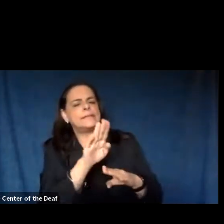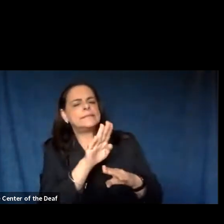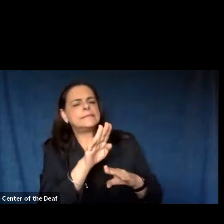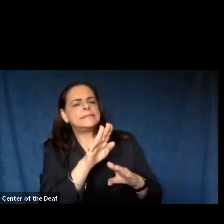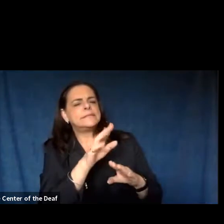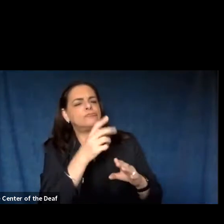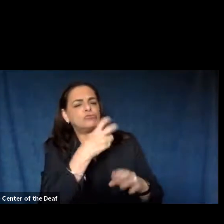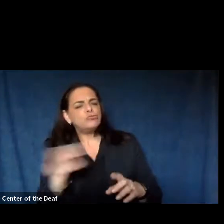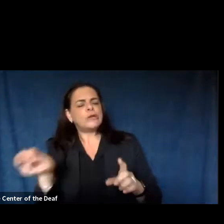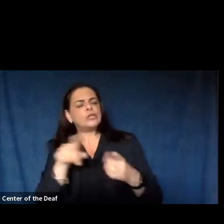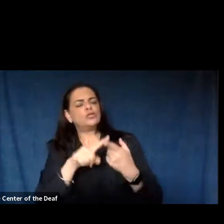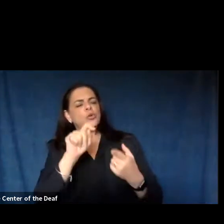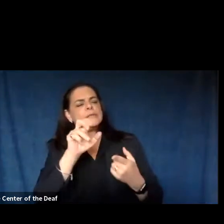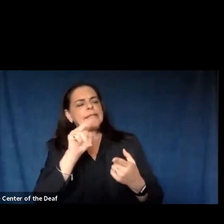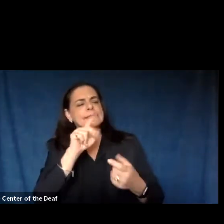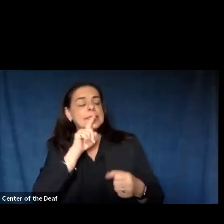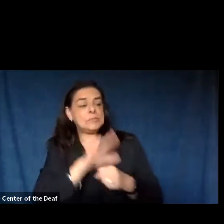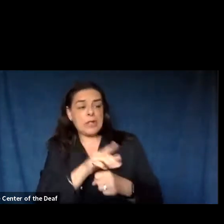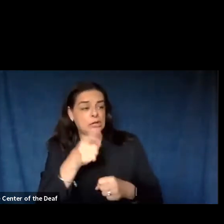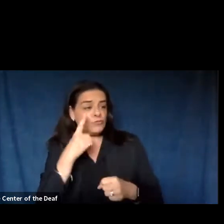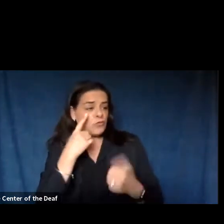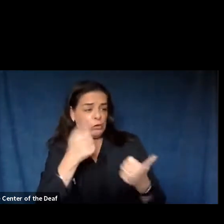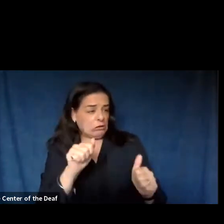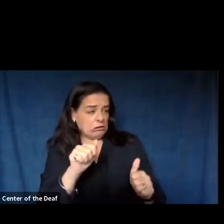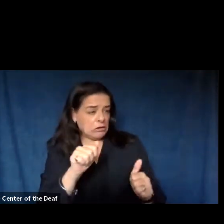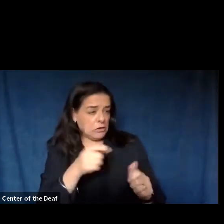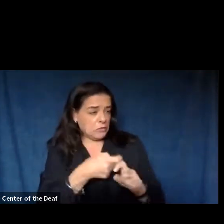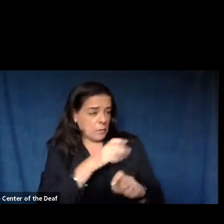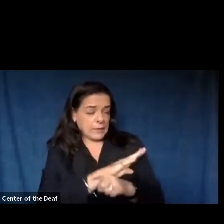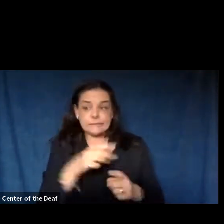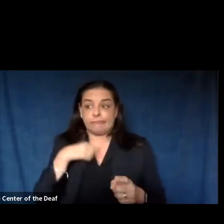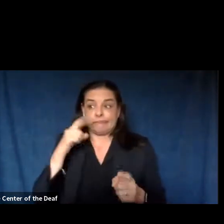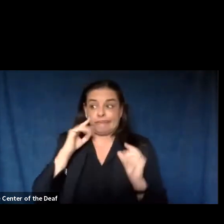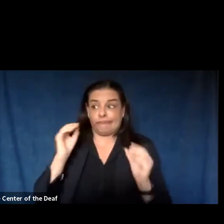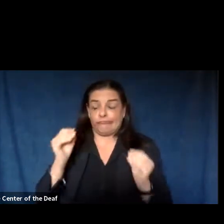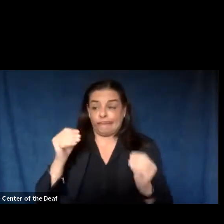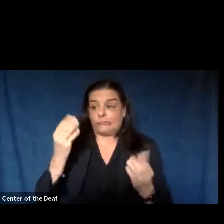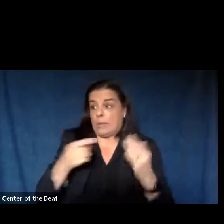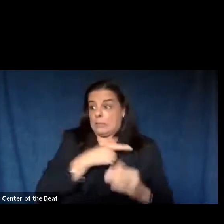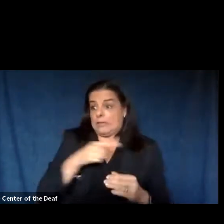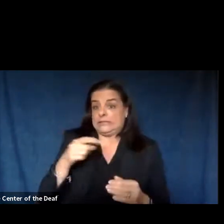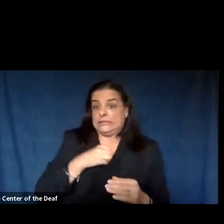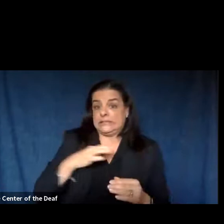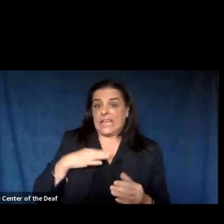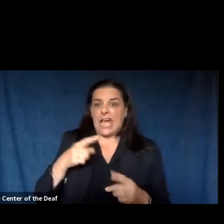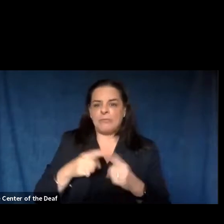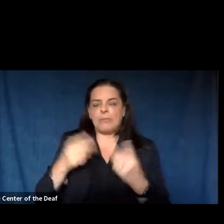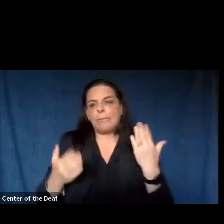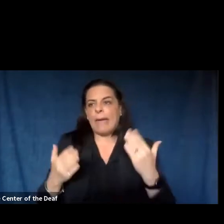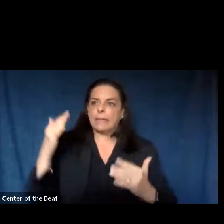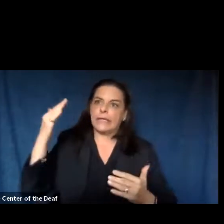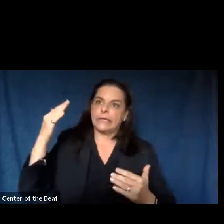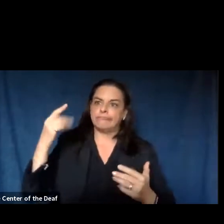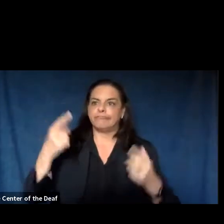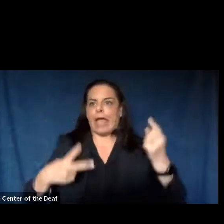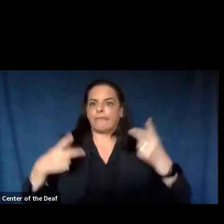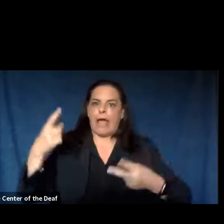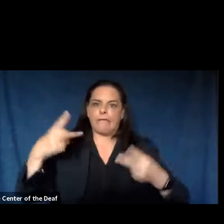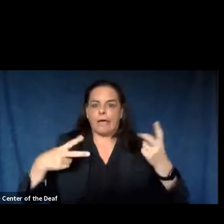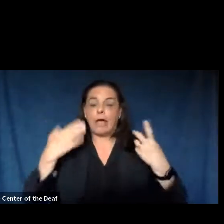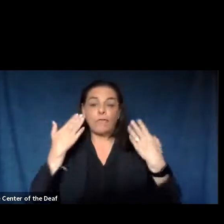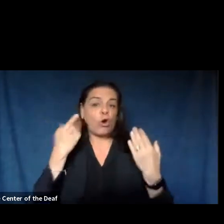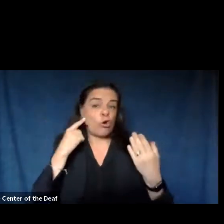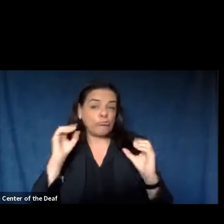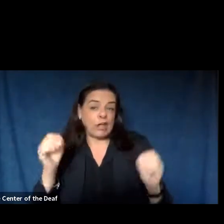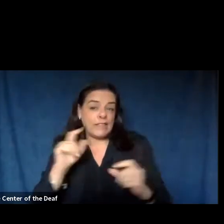Tennessee Pledge? I haven't heard anything. Some of our staff may, probably mixed, but I haven't heard anything specific.